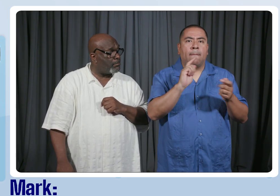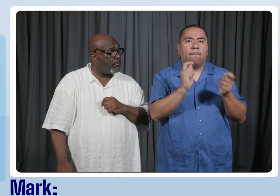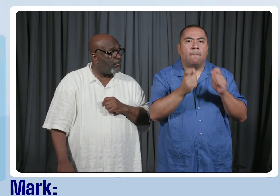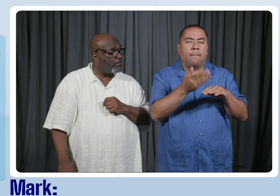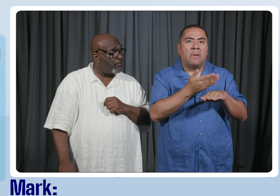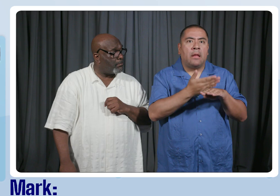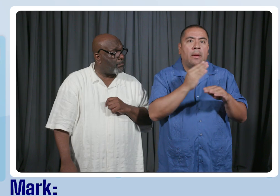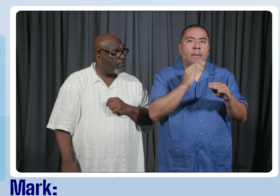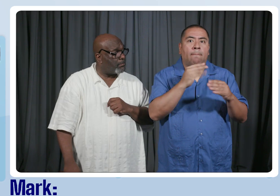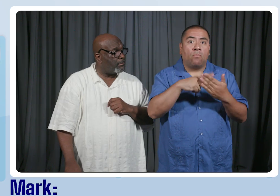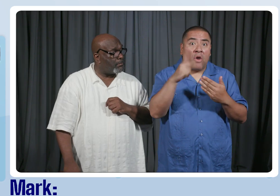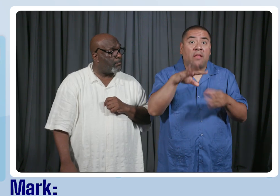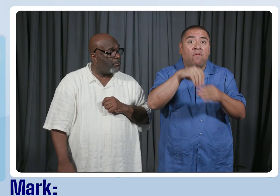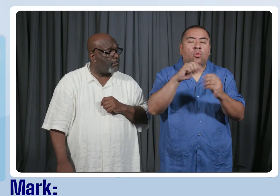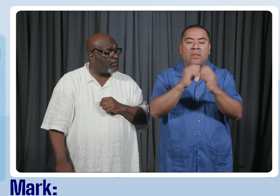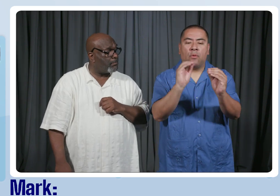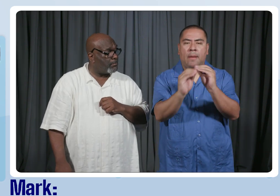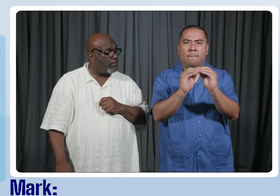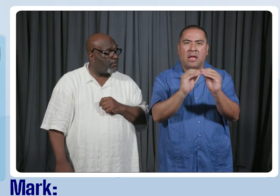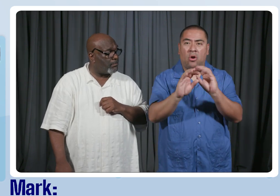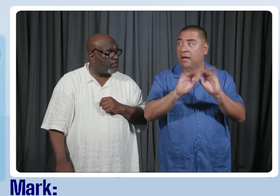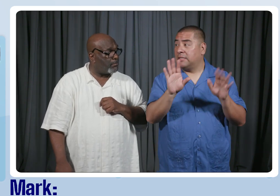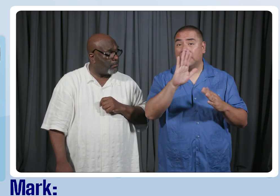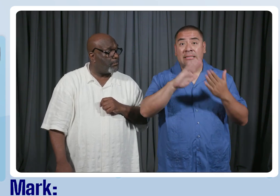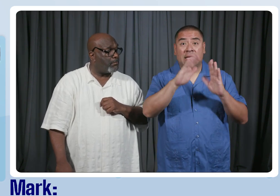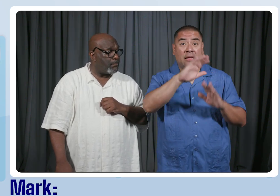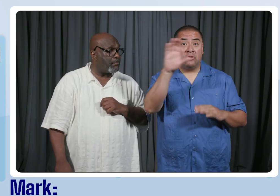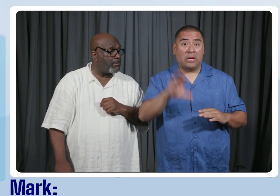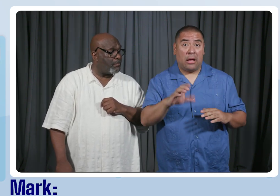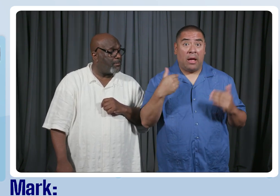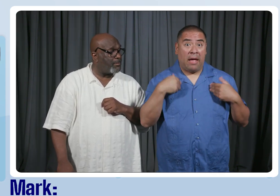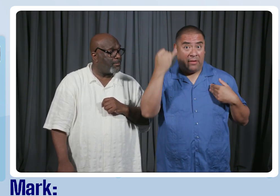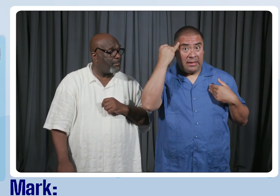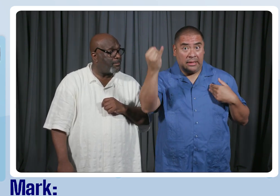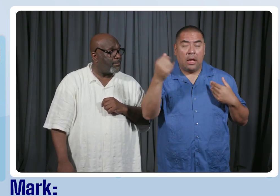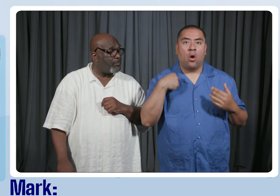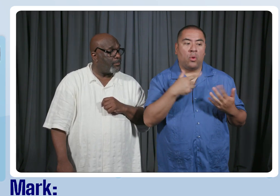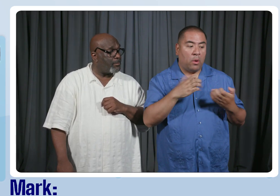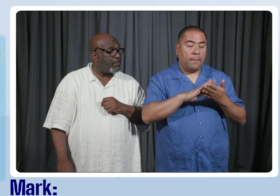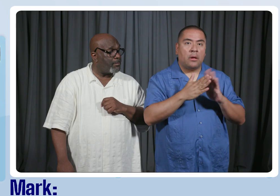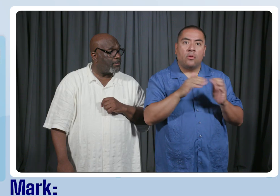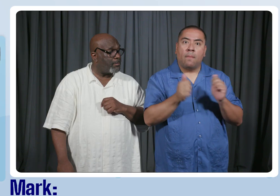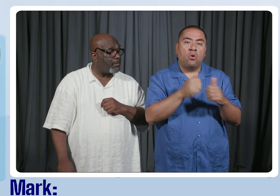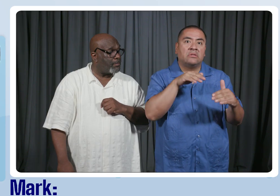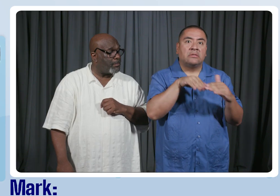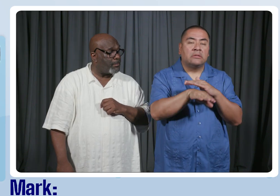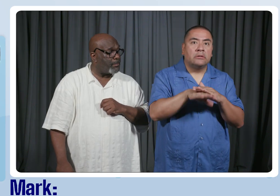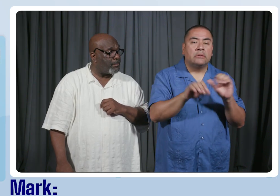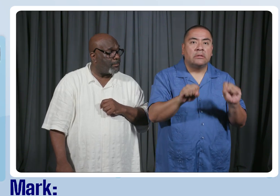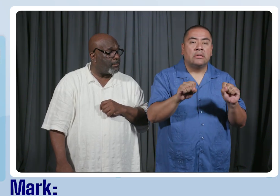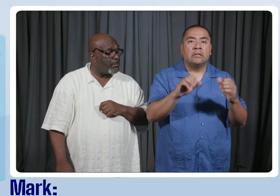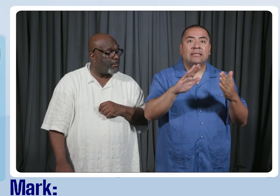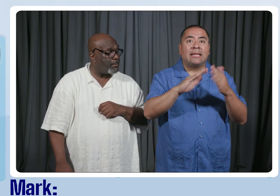does repairs. Obviously, the city of Chicago has this idea that we want to be the most accessible city in the nation. You do that by